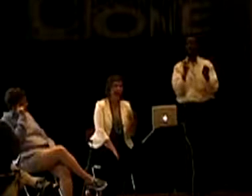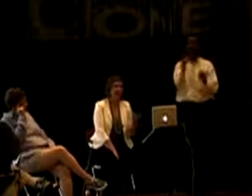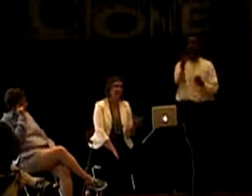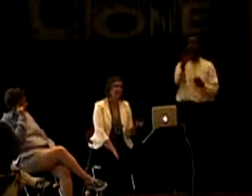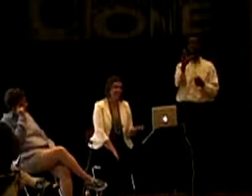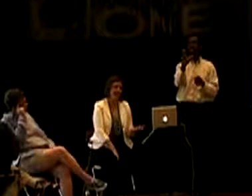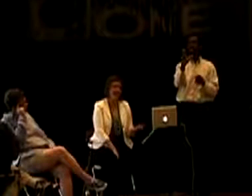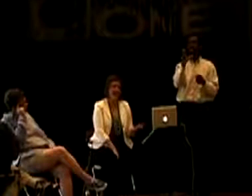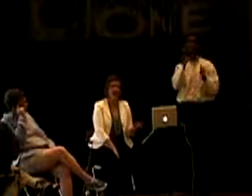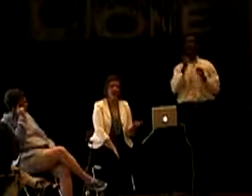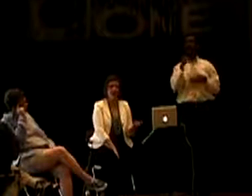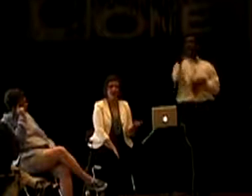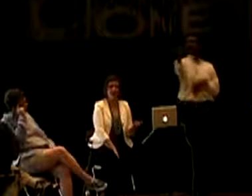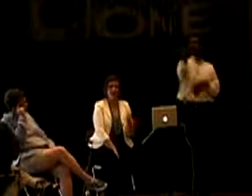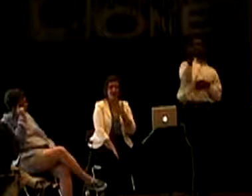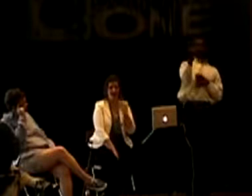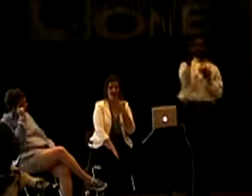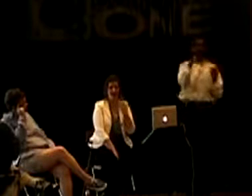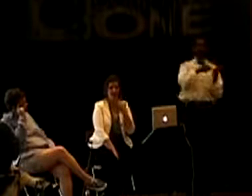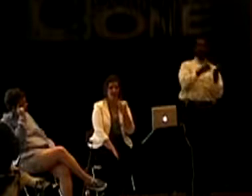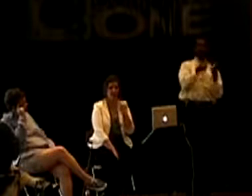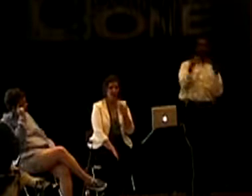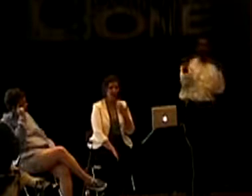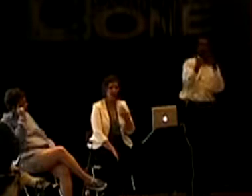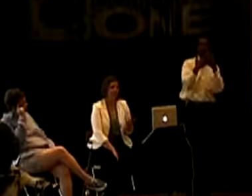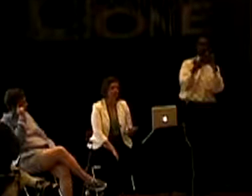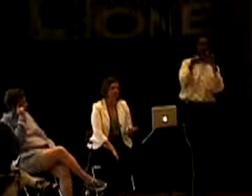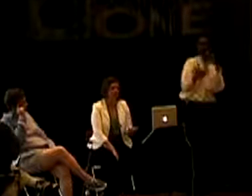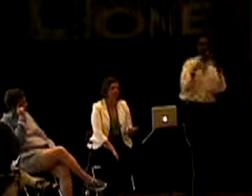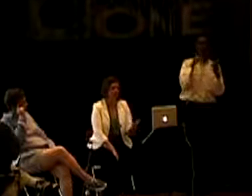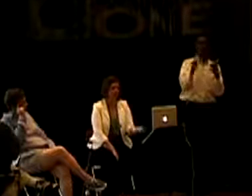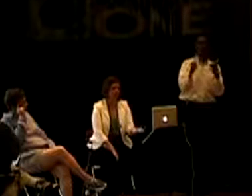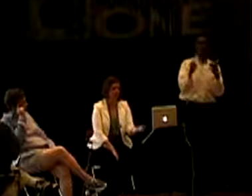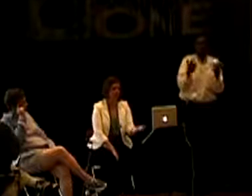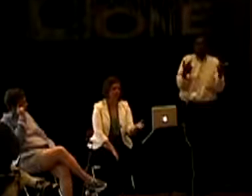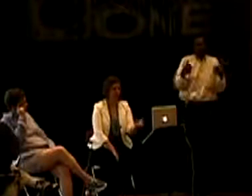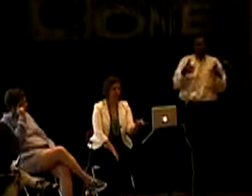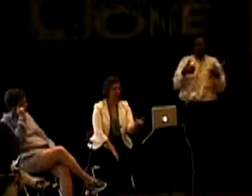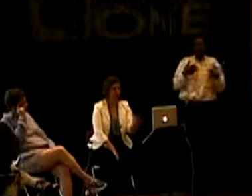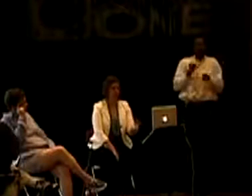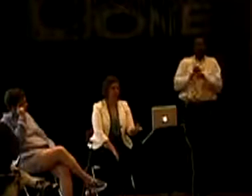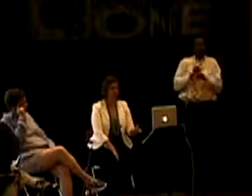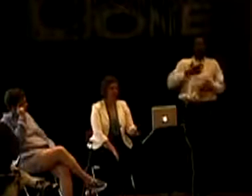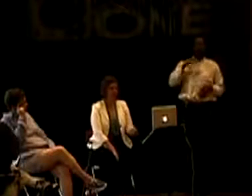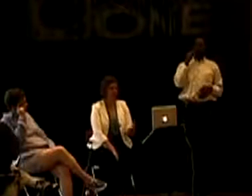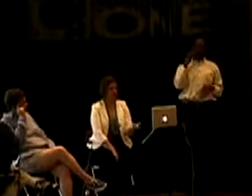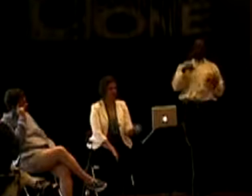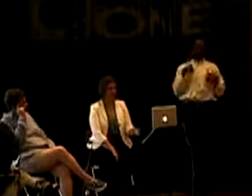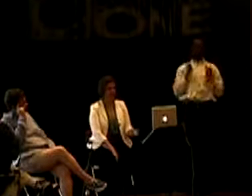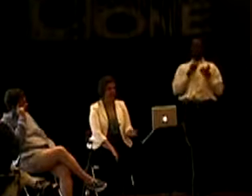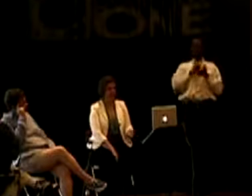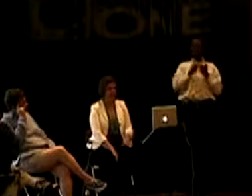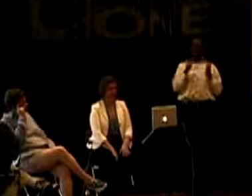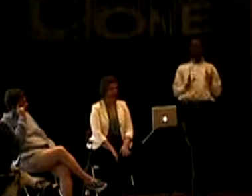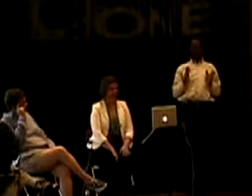can't. Playwrights have to do this all the time with actors and their words. But for you, I think it was a little bit different. Do you want to